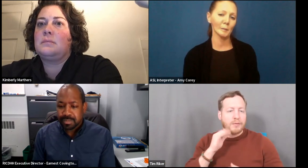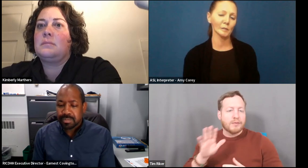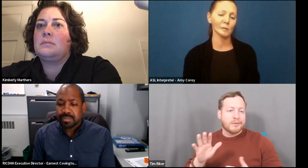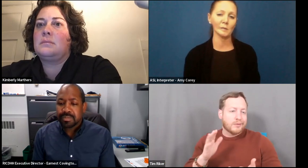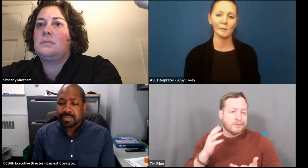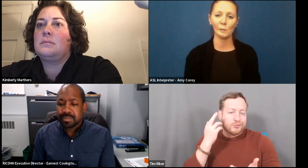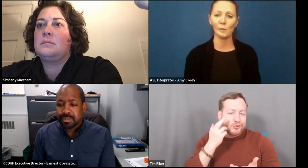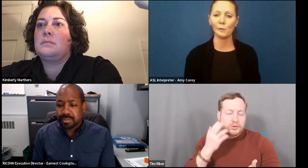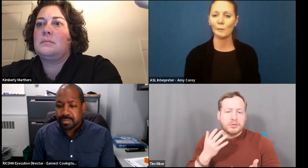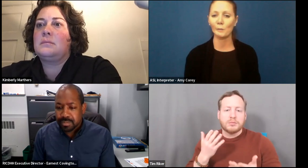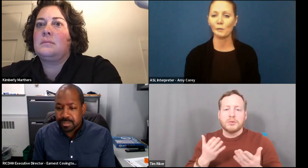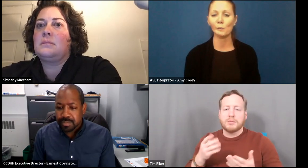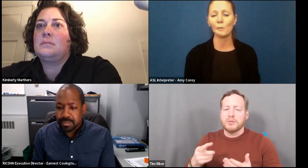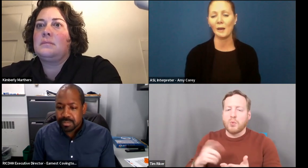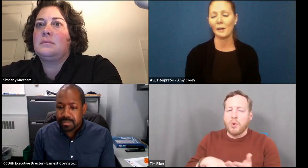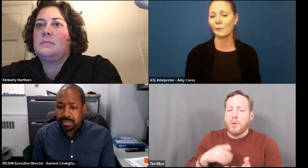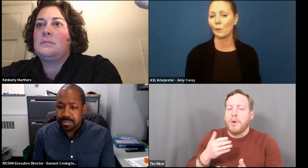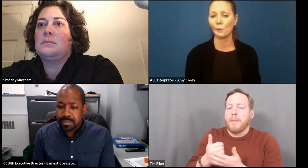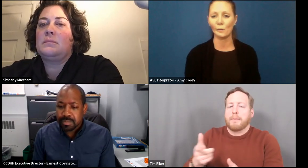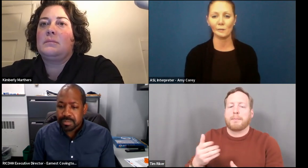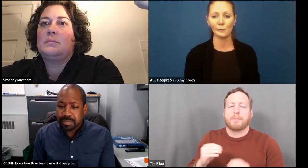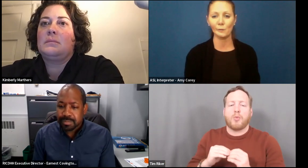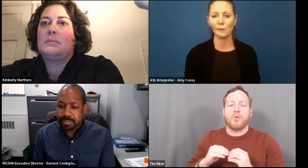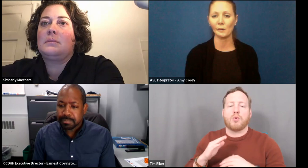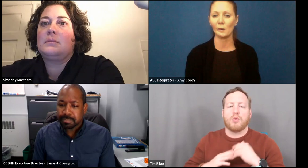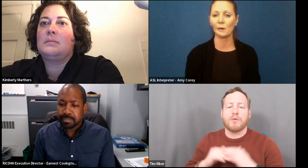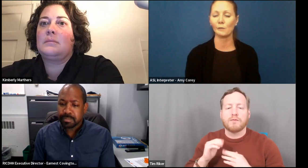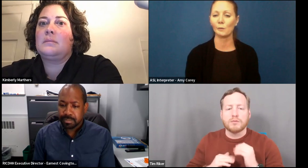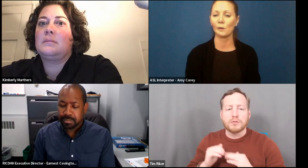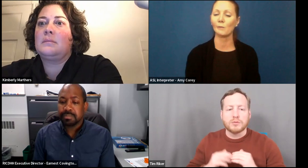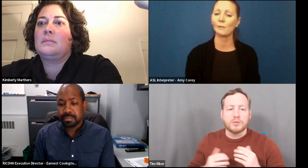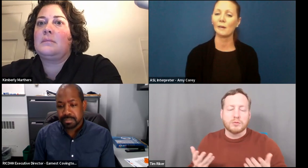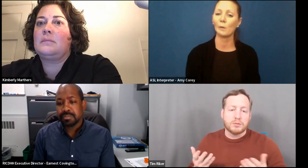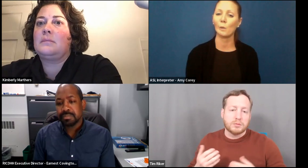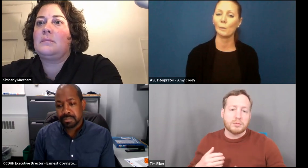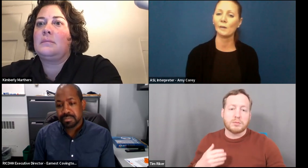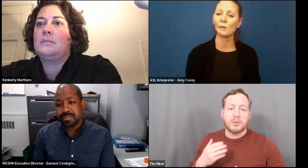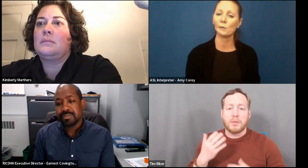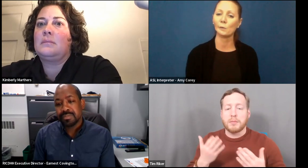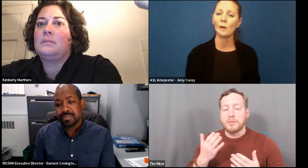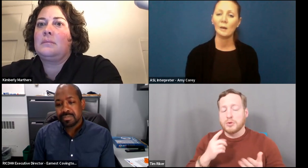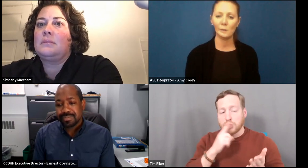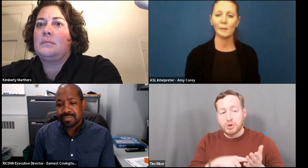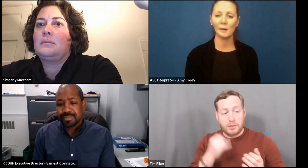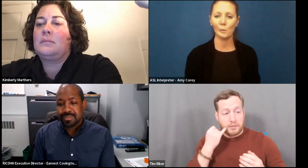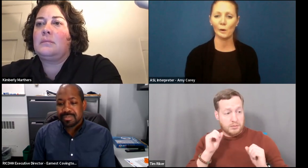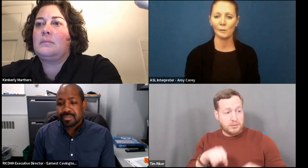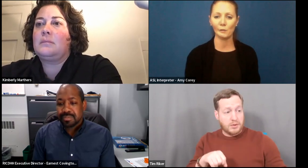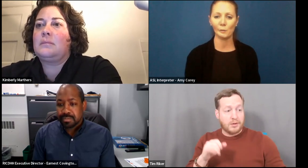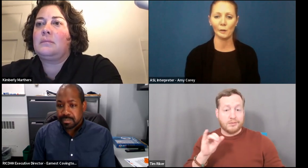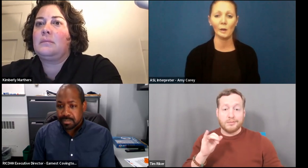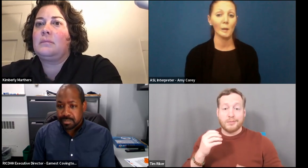be able to discuss it with those members who may have their own reasons for feeling uncomfortable, and find out what we can do to make it